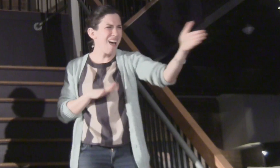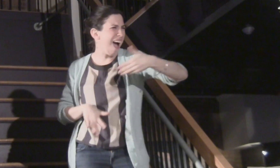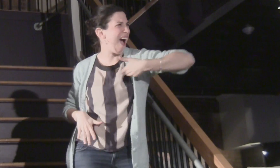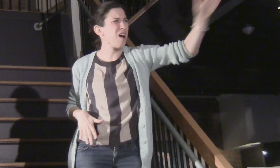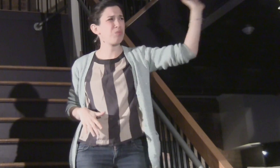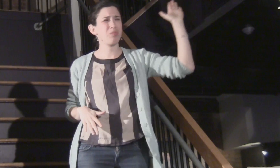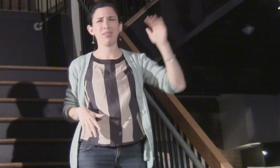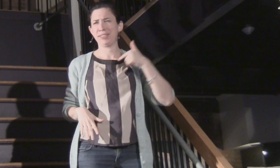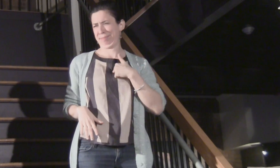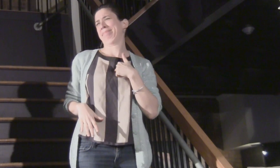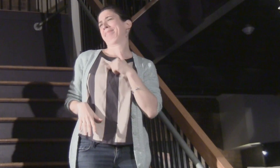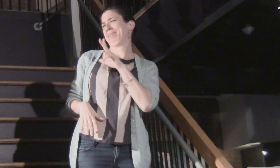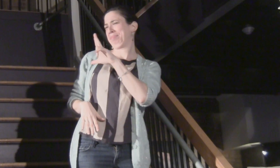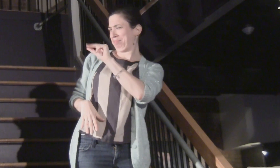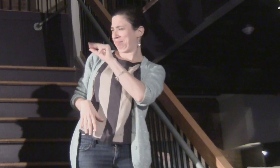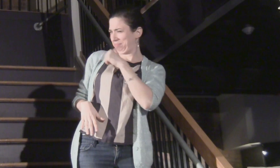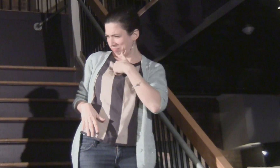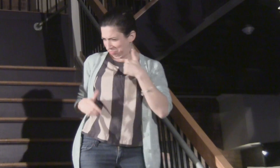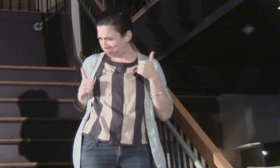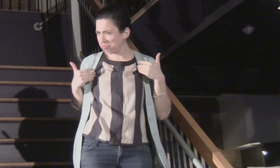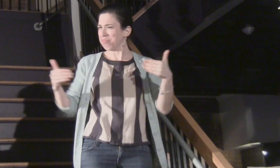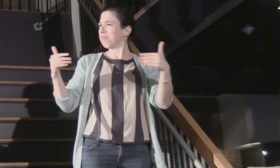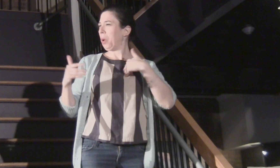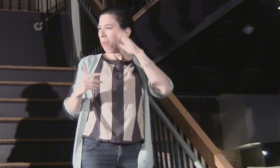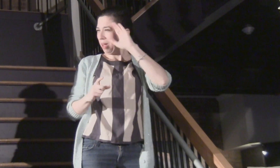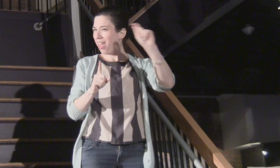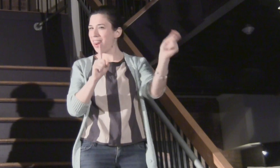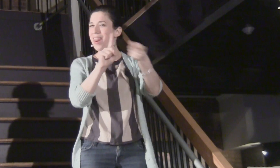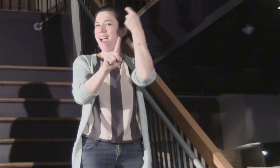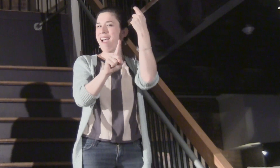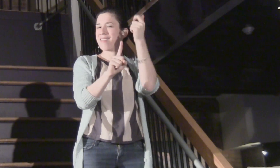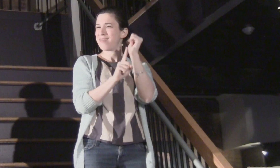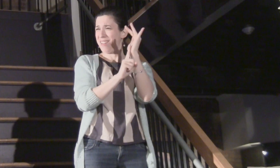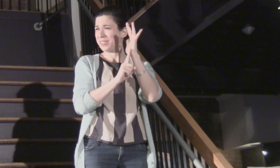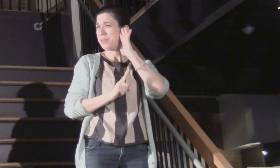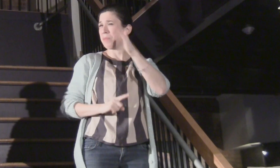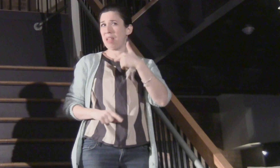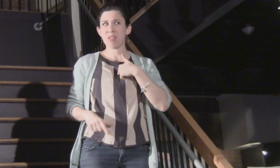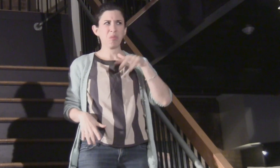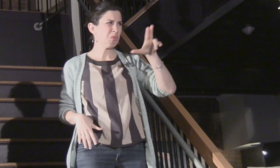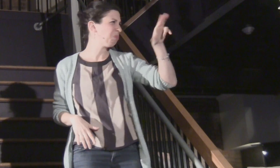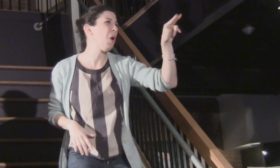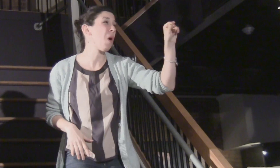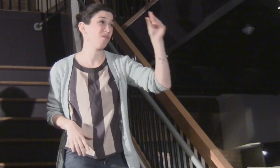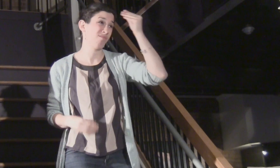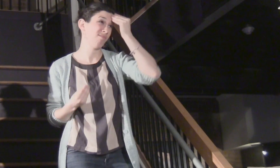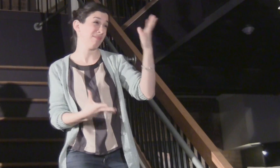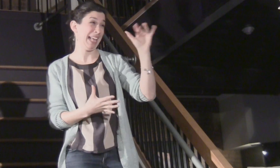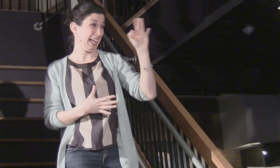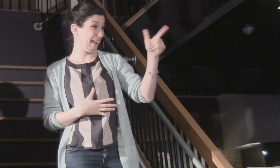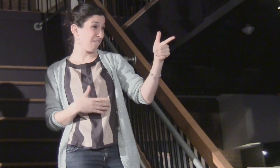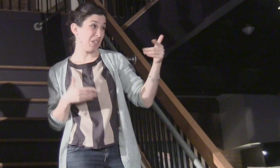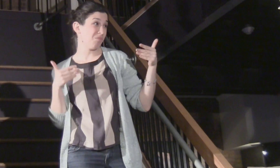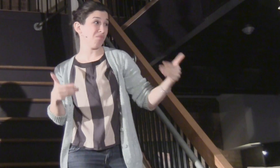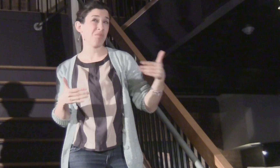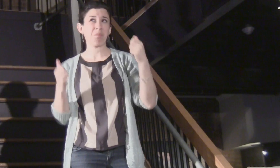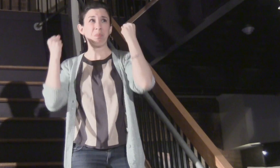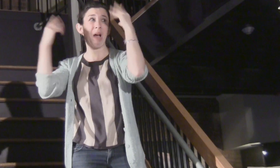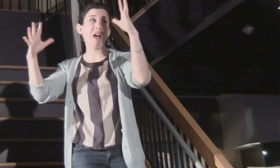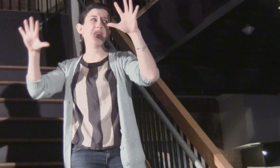allow Hanukkah here. Get out of here. And Herschel said, I'm going to light this candle. No, the goblin said. If